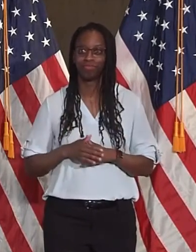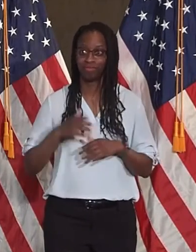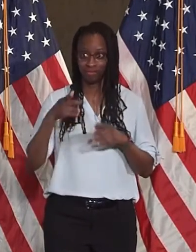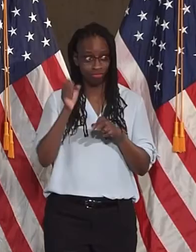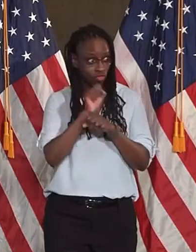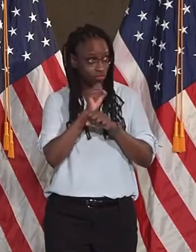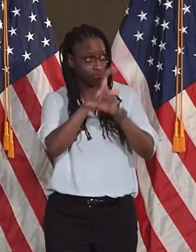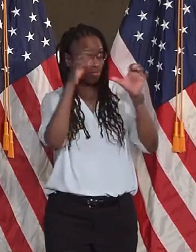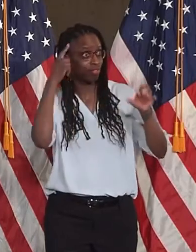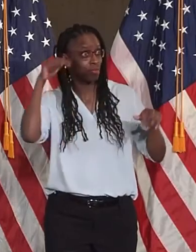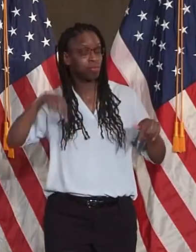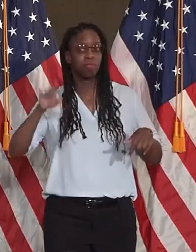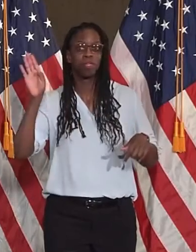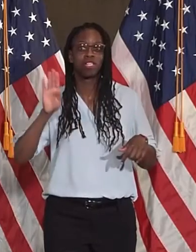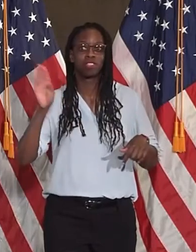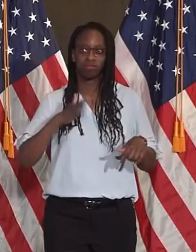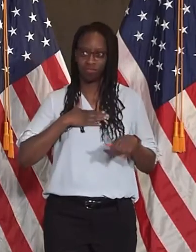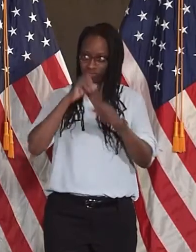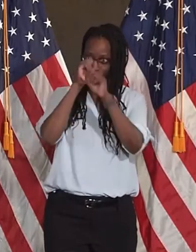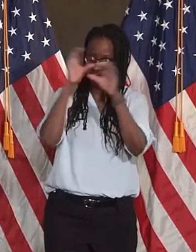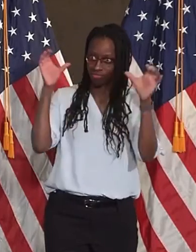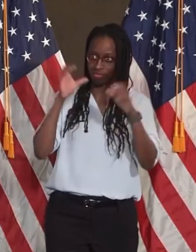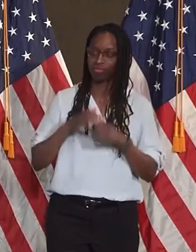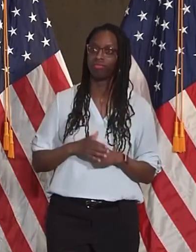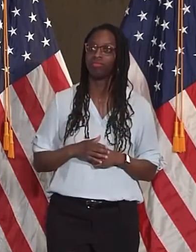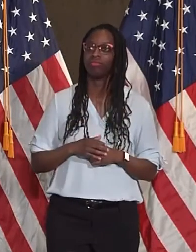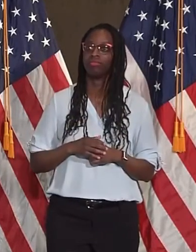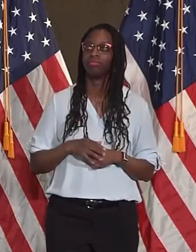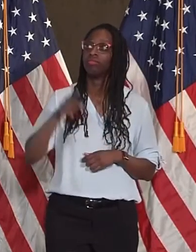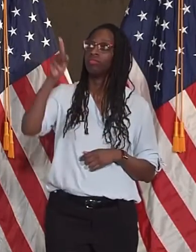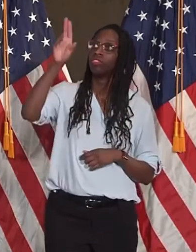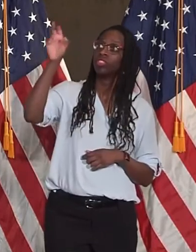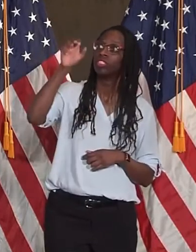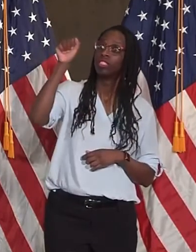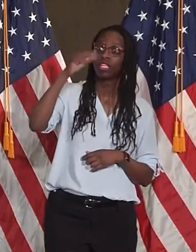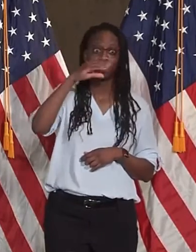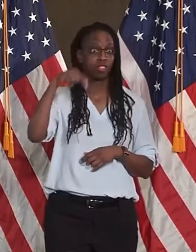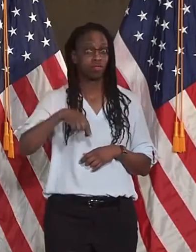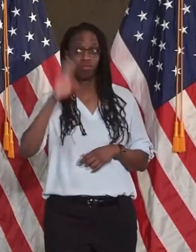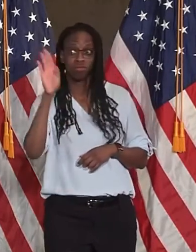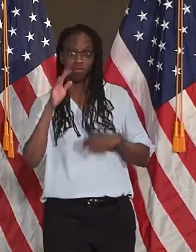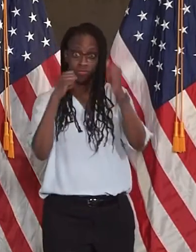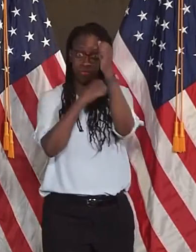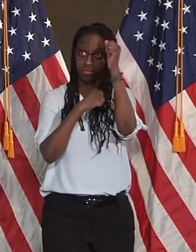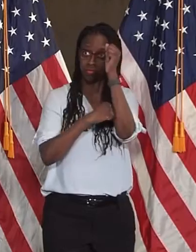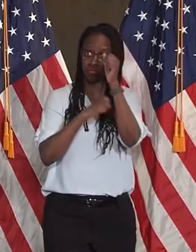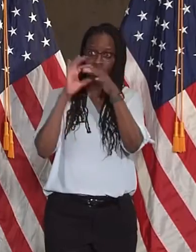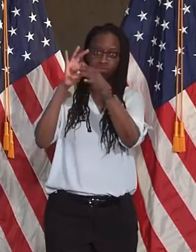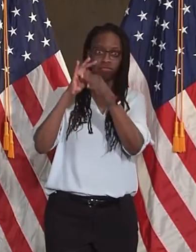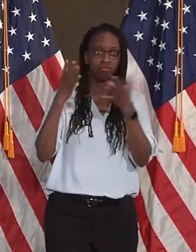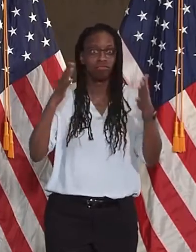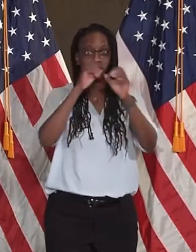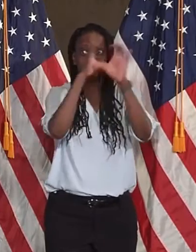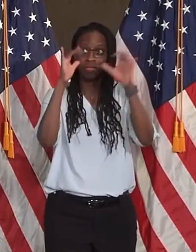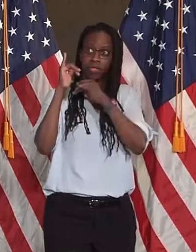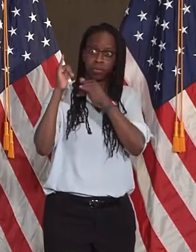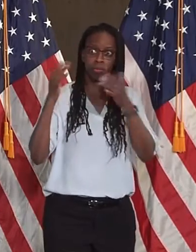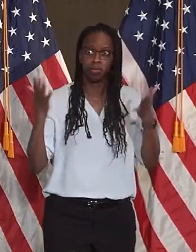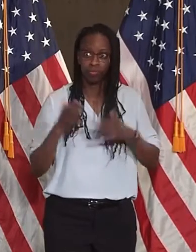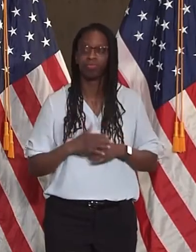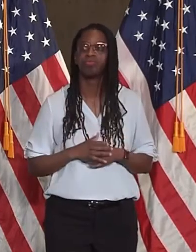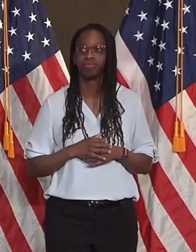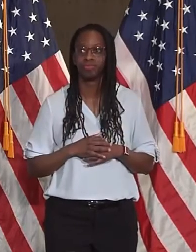built on a promise that achieving your dreams is possible, regardless of race, religion,